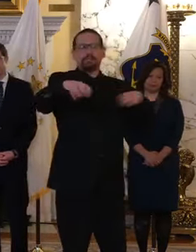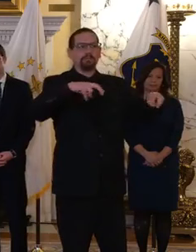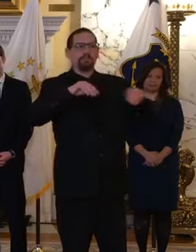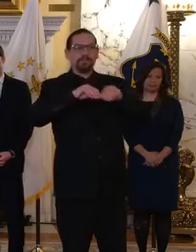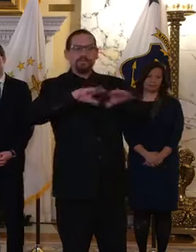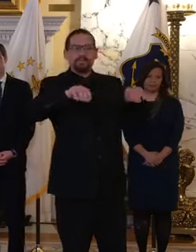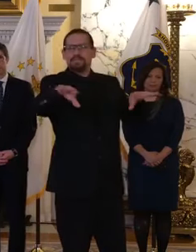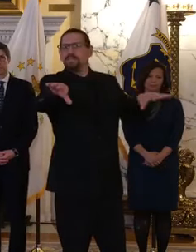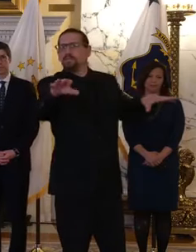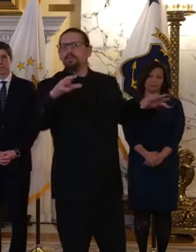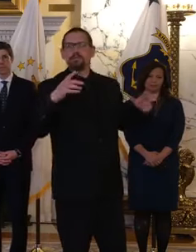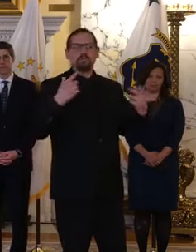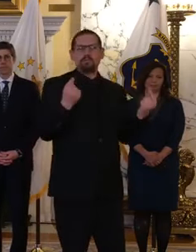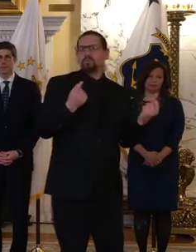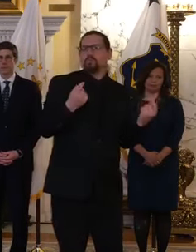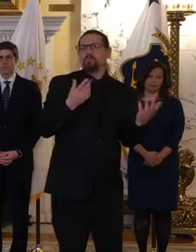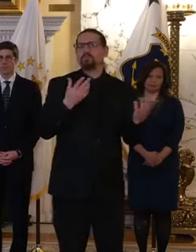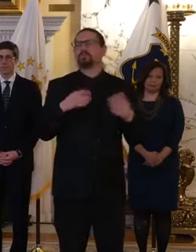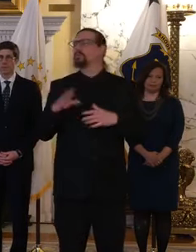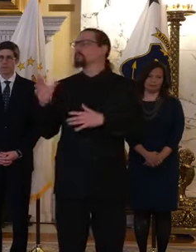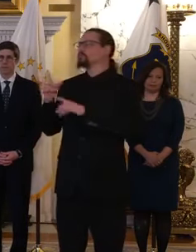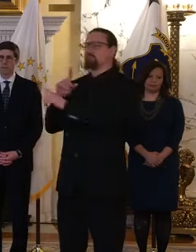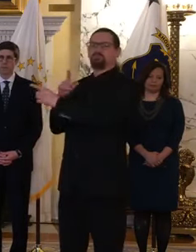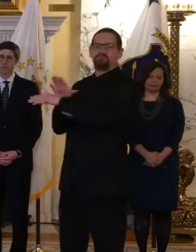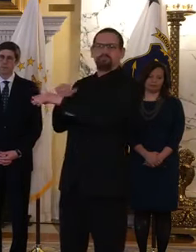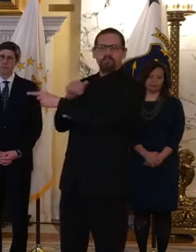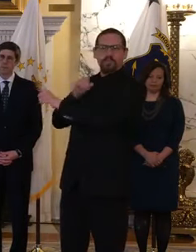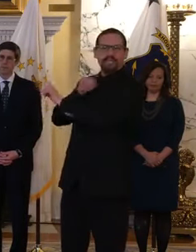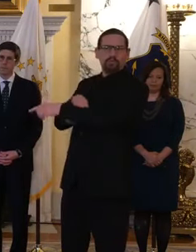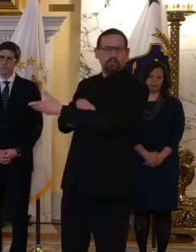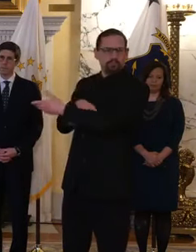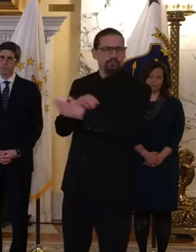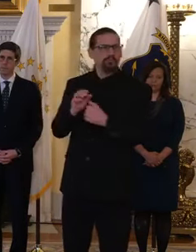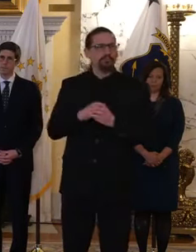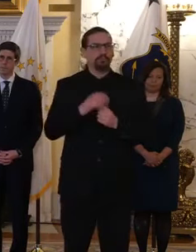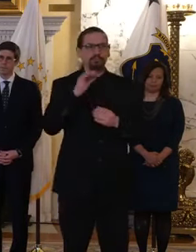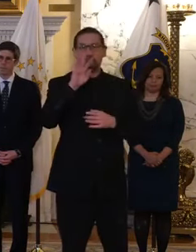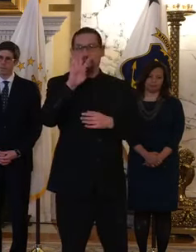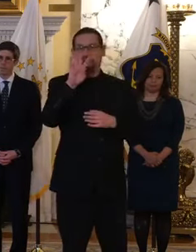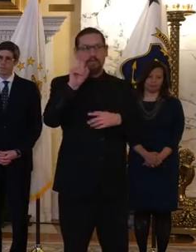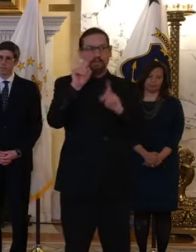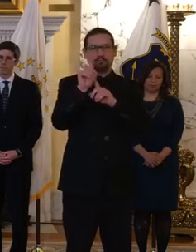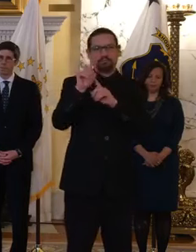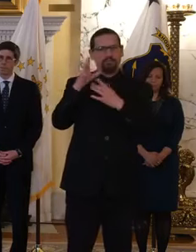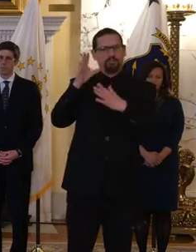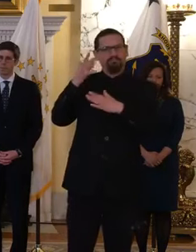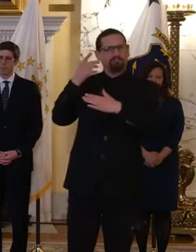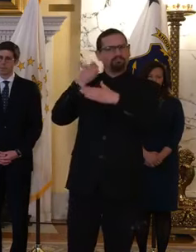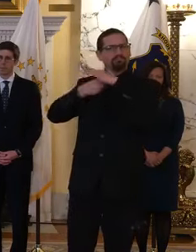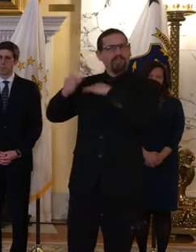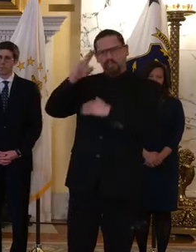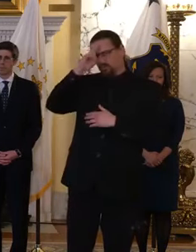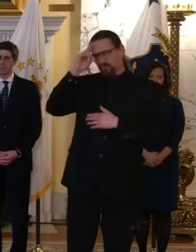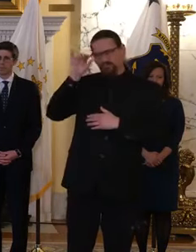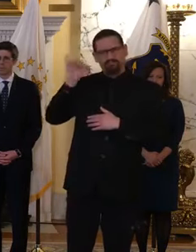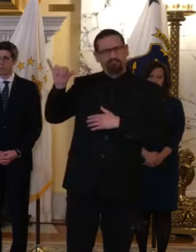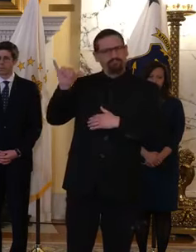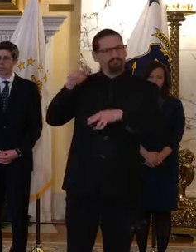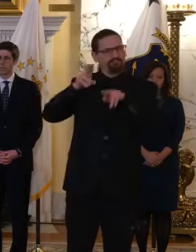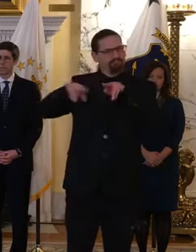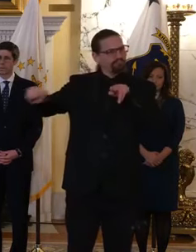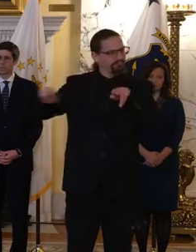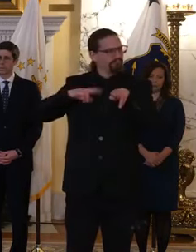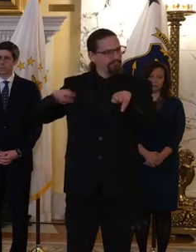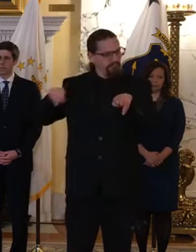So we have 41 who are hospitalized now. Prior to expanding the testing today, we have been